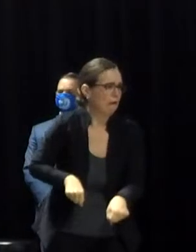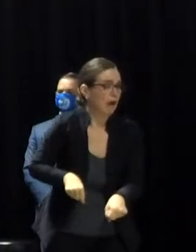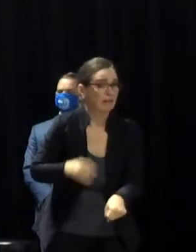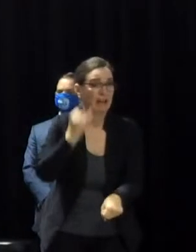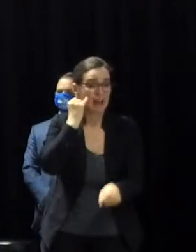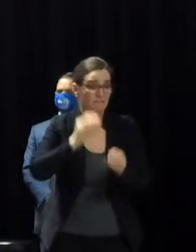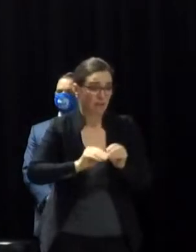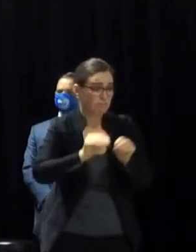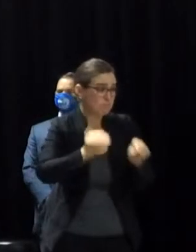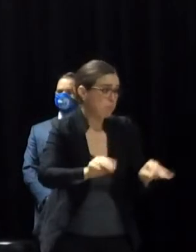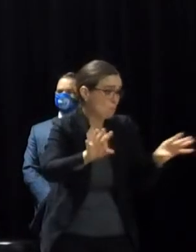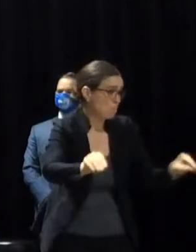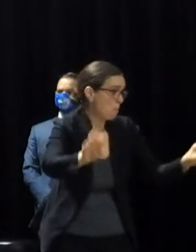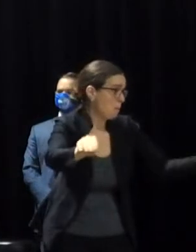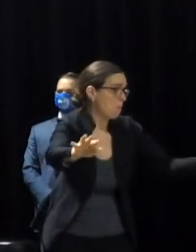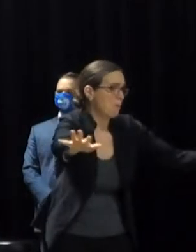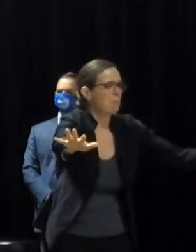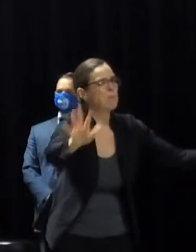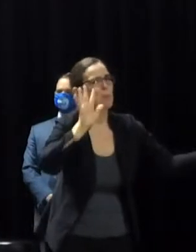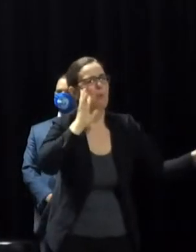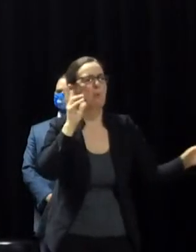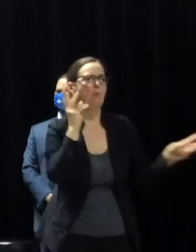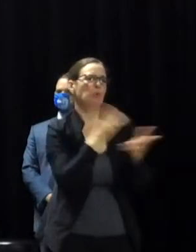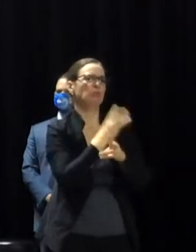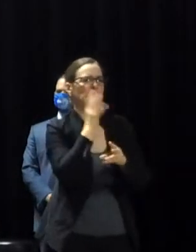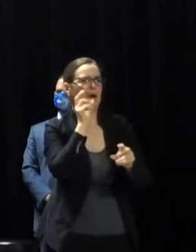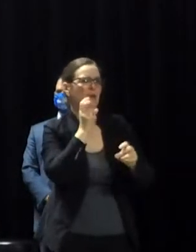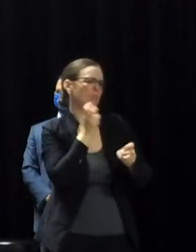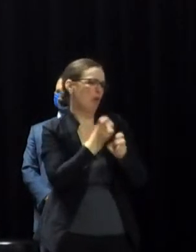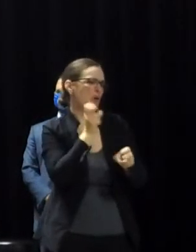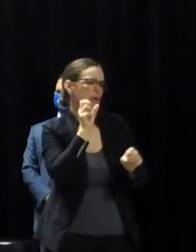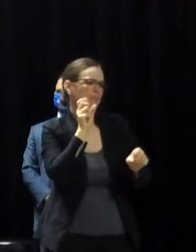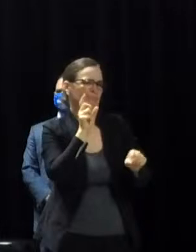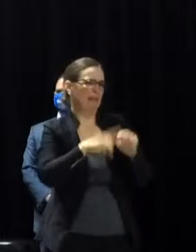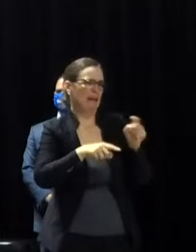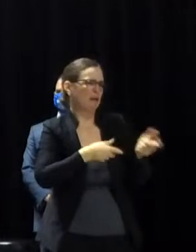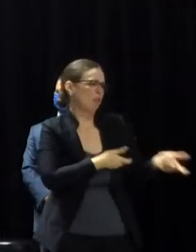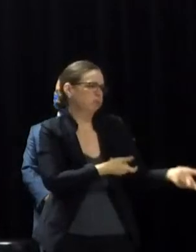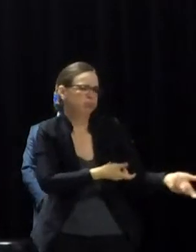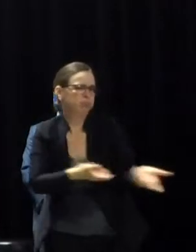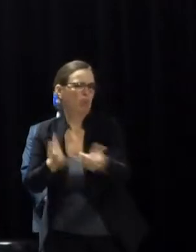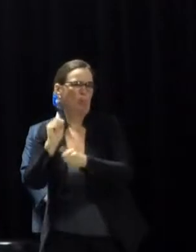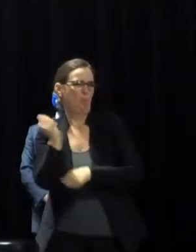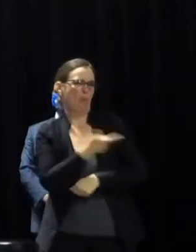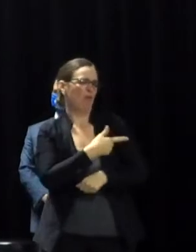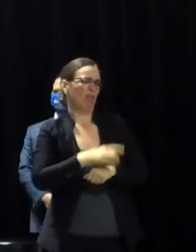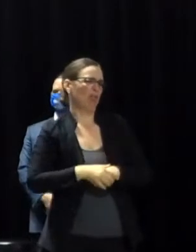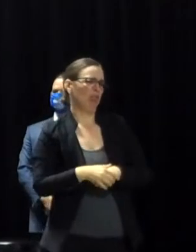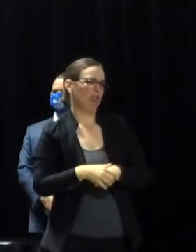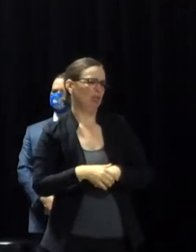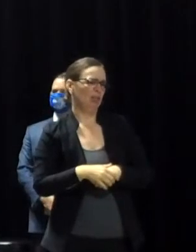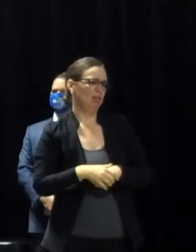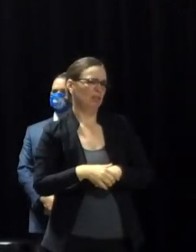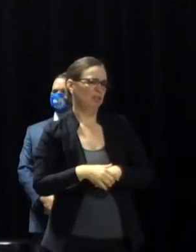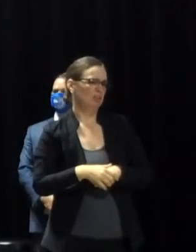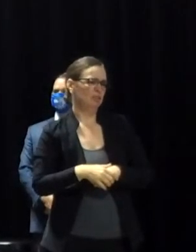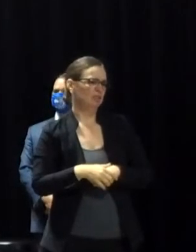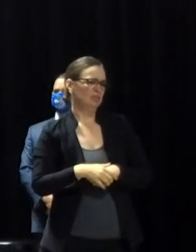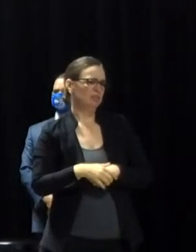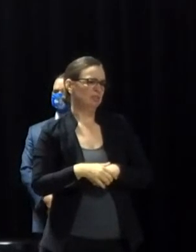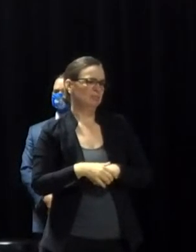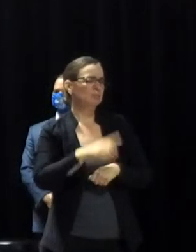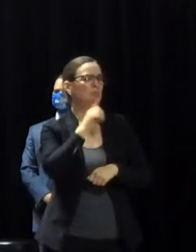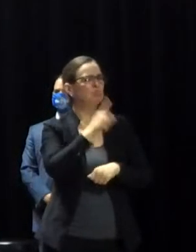15 contacts or 50 contacts, depending on what each person is actually doing in their own life.